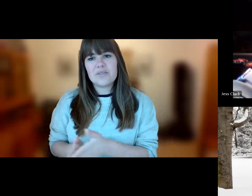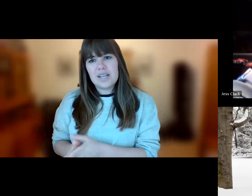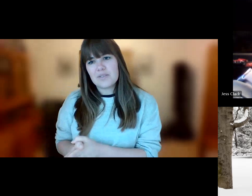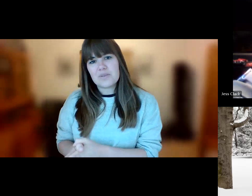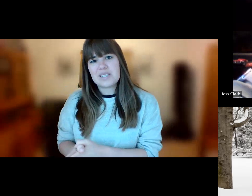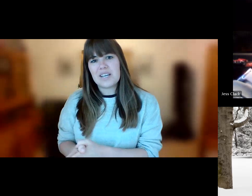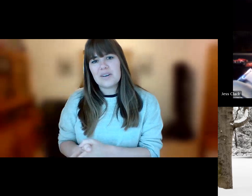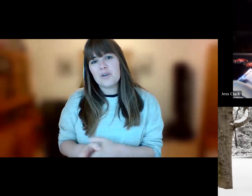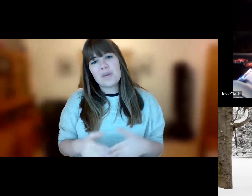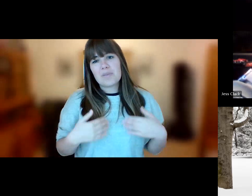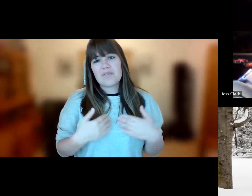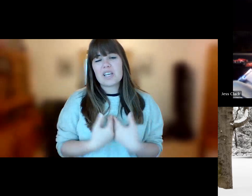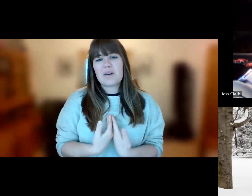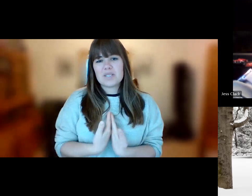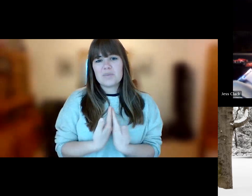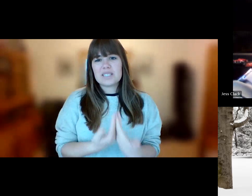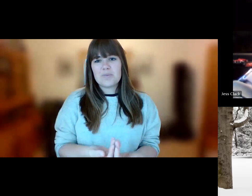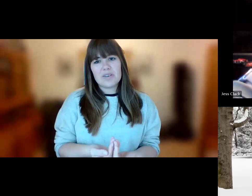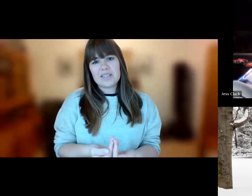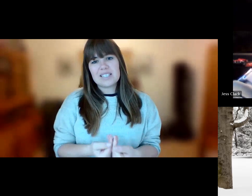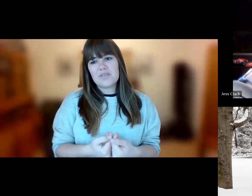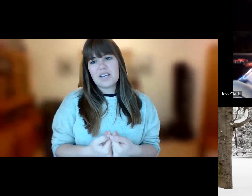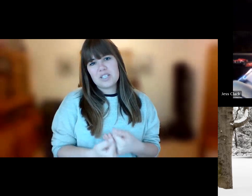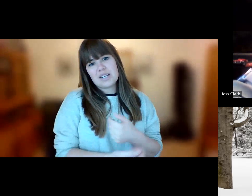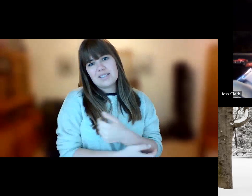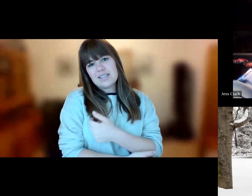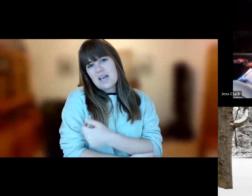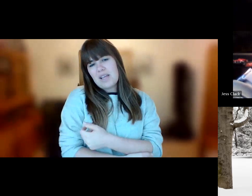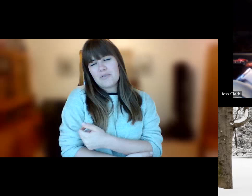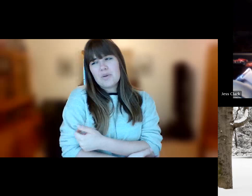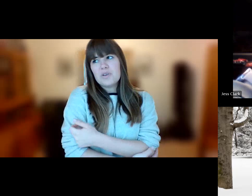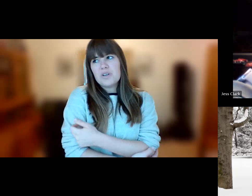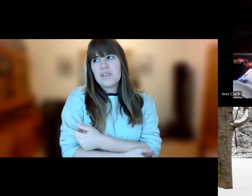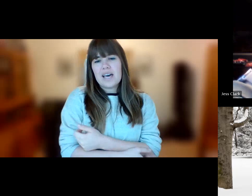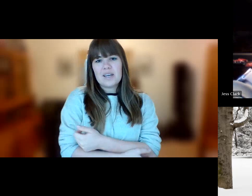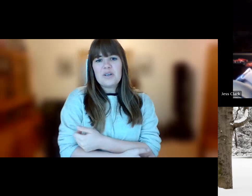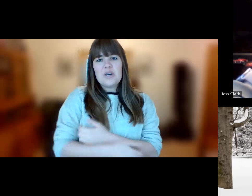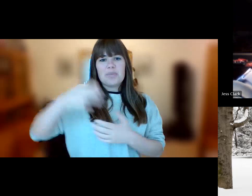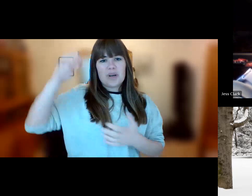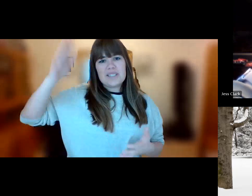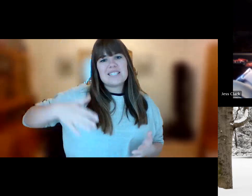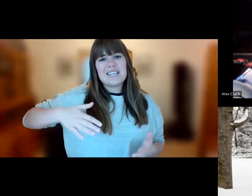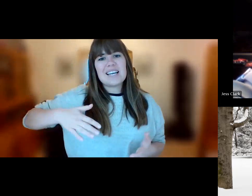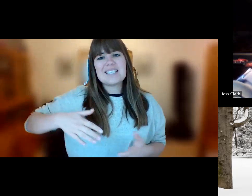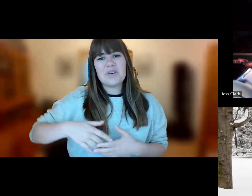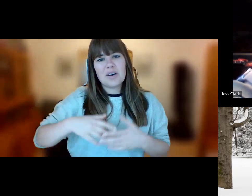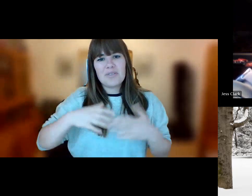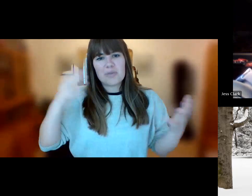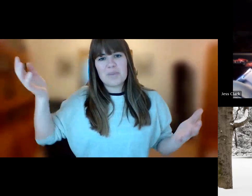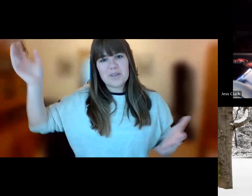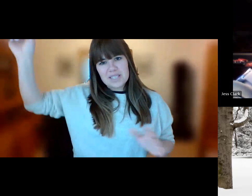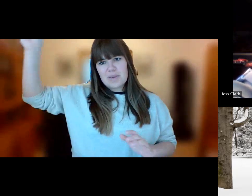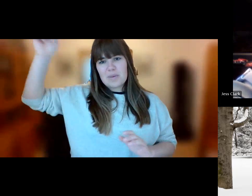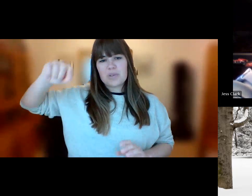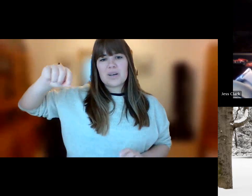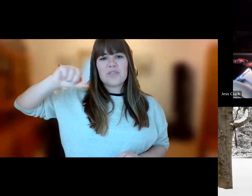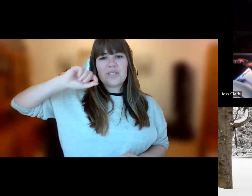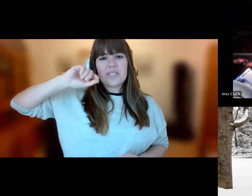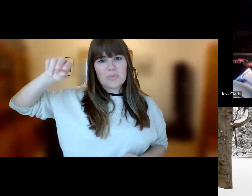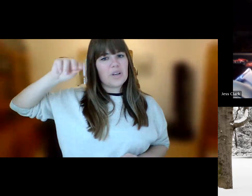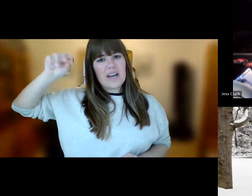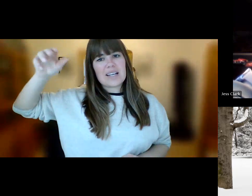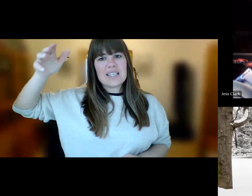back at all those different levels. So, or maybe think about someone's experience. So if they're to access, I mean, everyone will know their process, I guess. So our therapy process, people